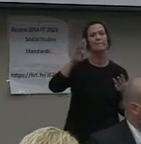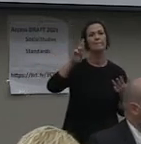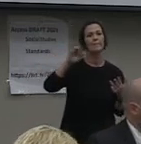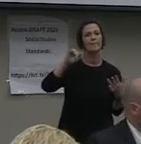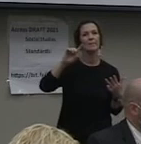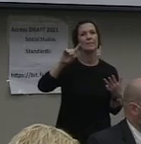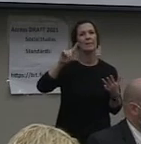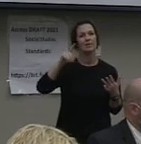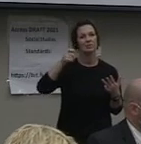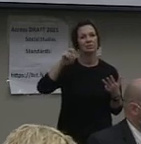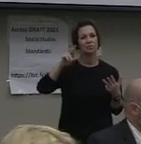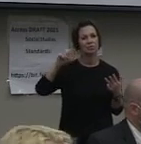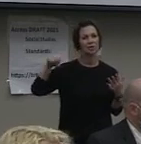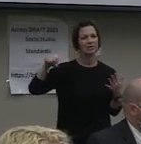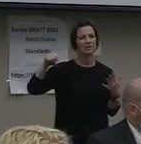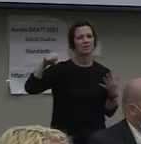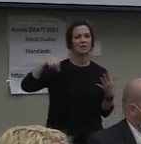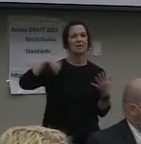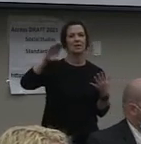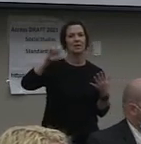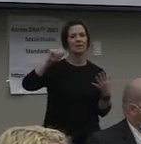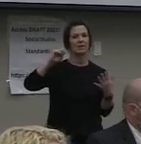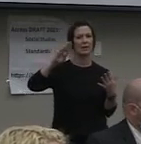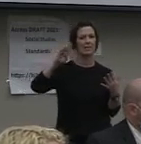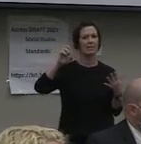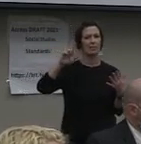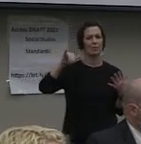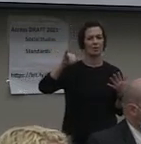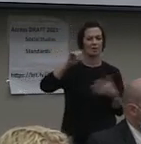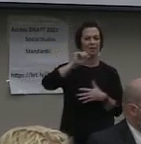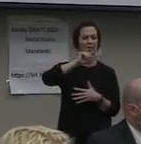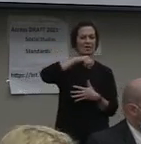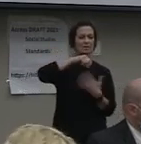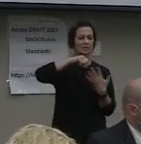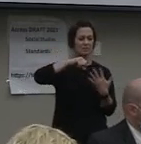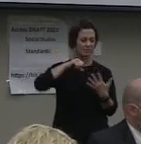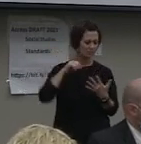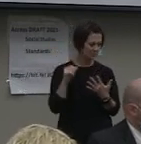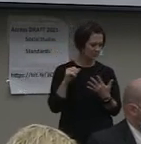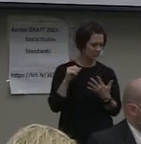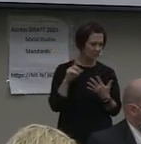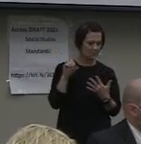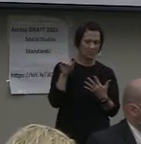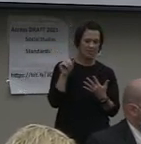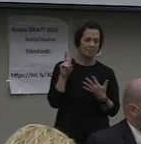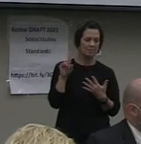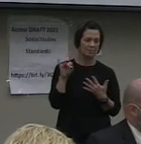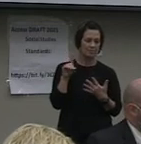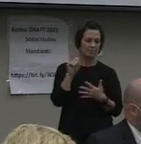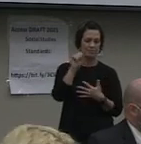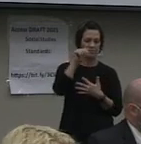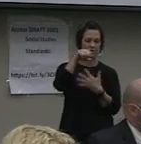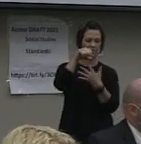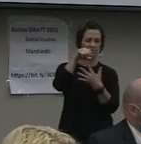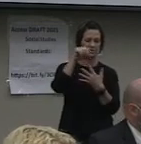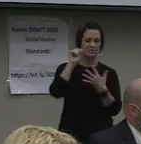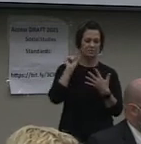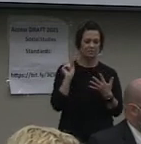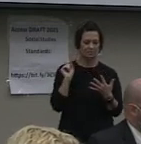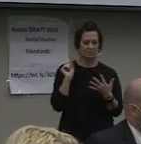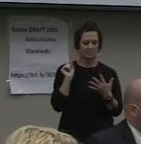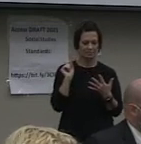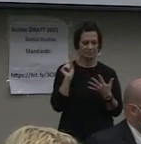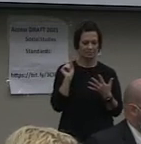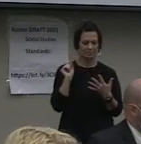yes. Belinda Camry. Yes. Belinda Camry votes yes. Joseph David. Yes. Joseph